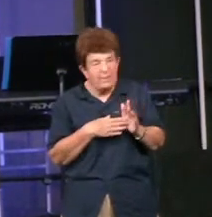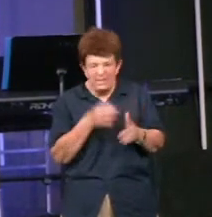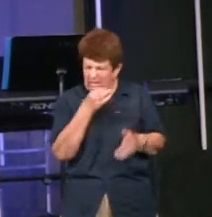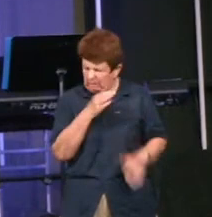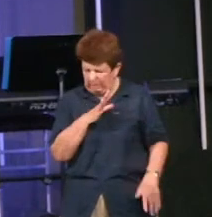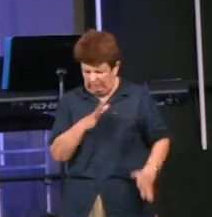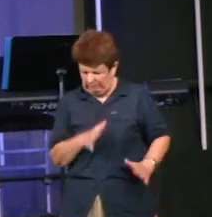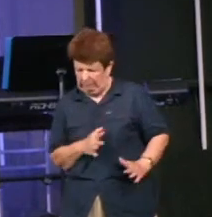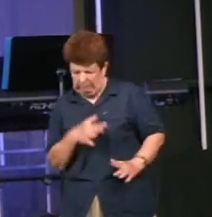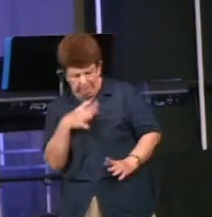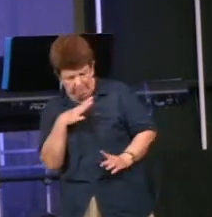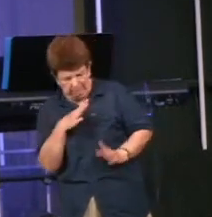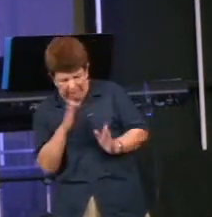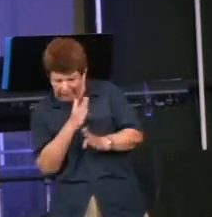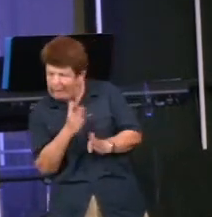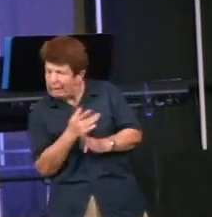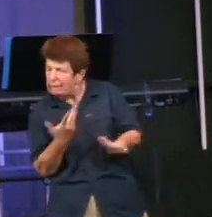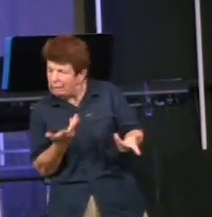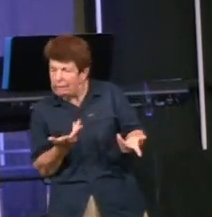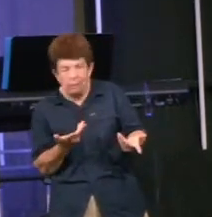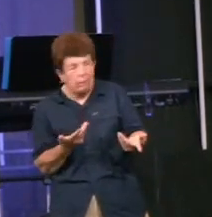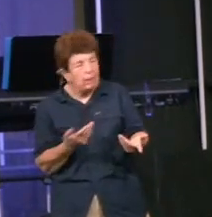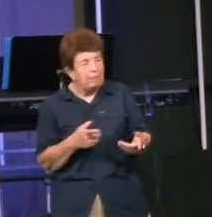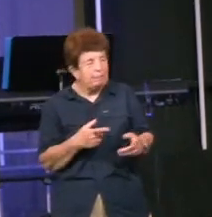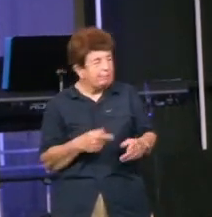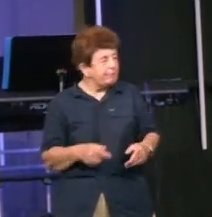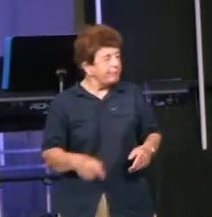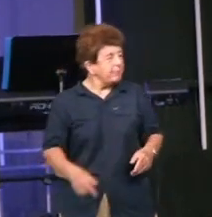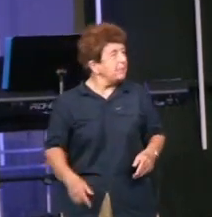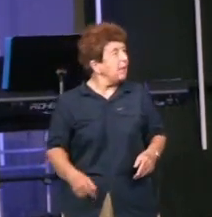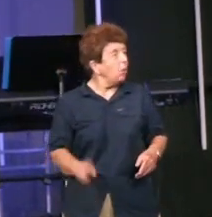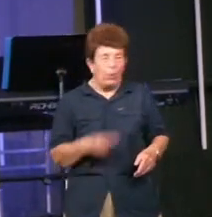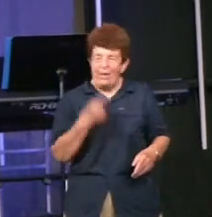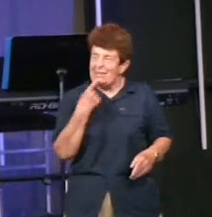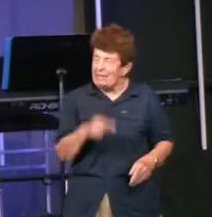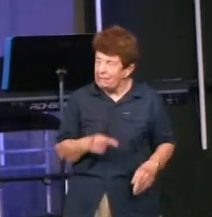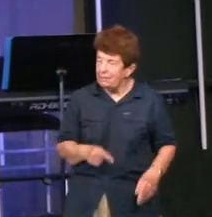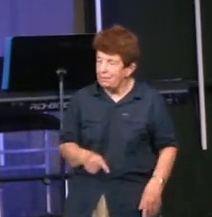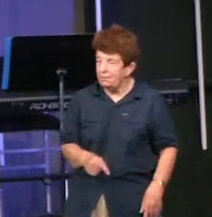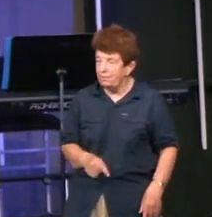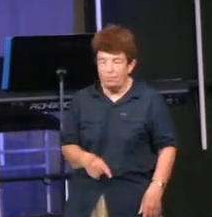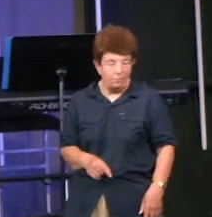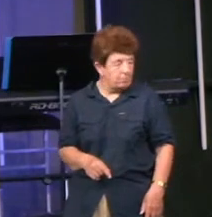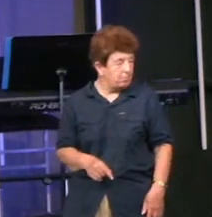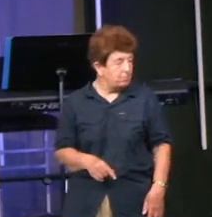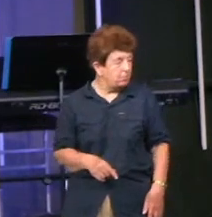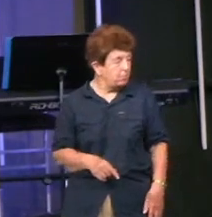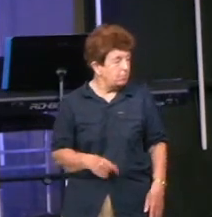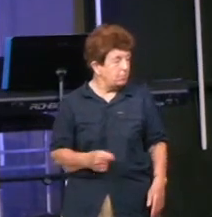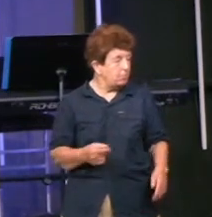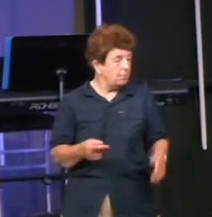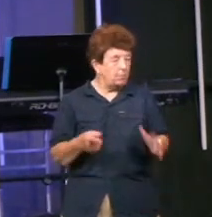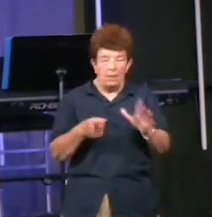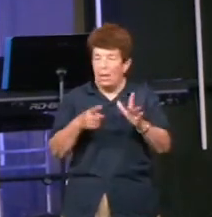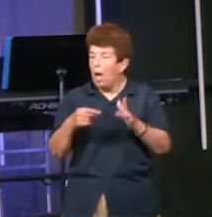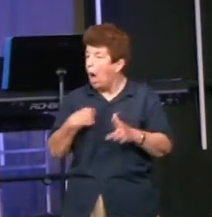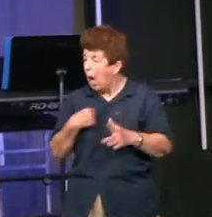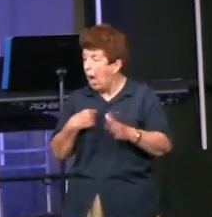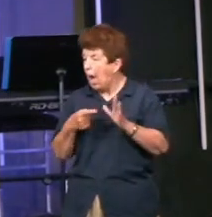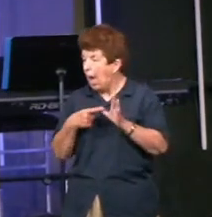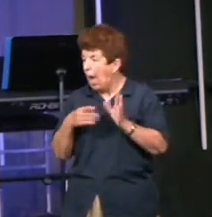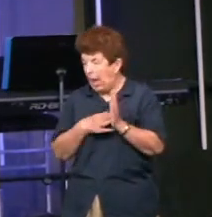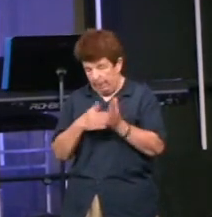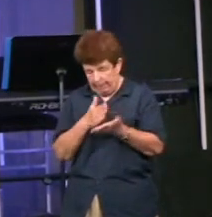obscure, right? Because what he says is, I am